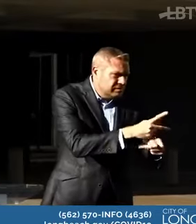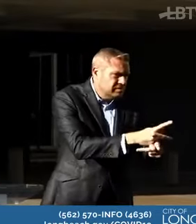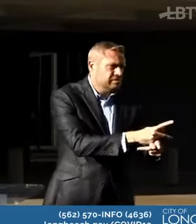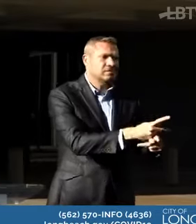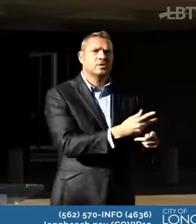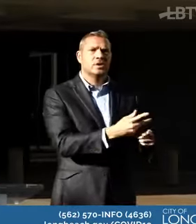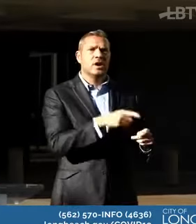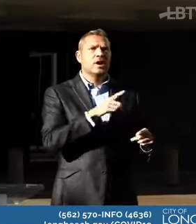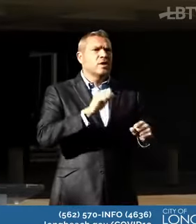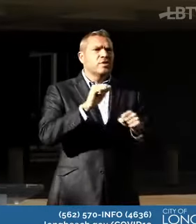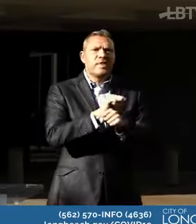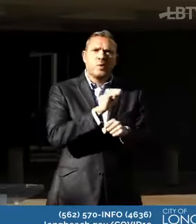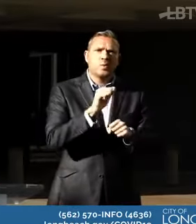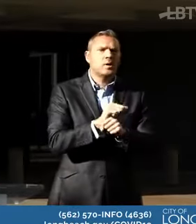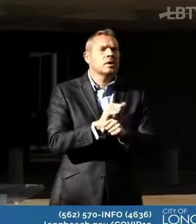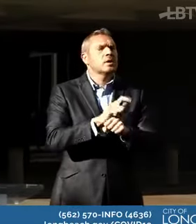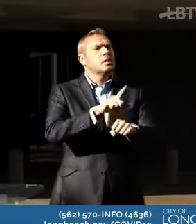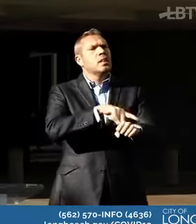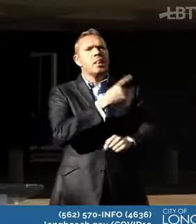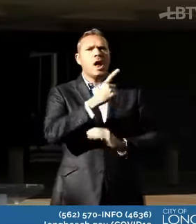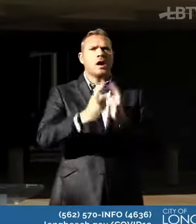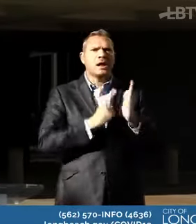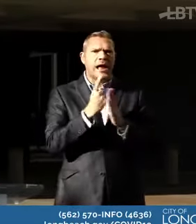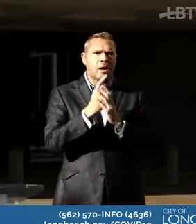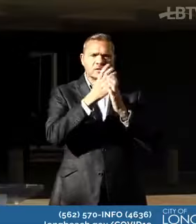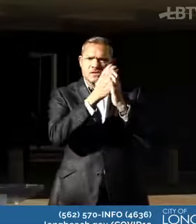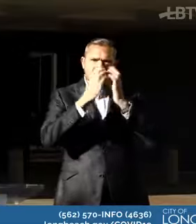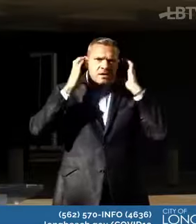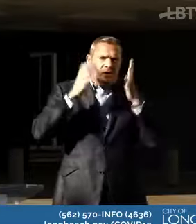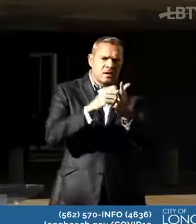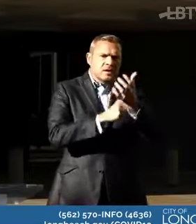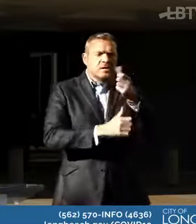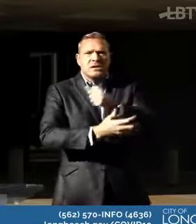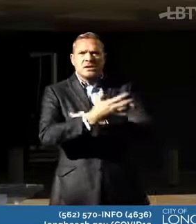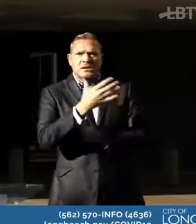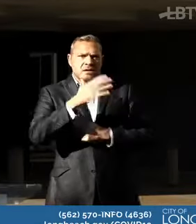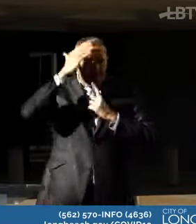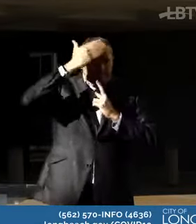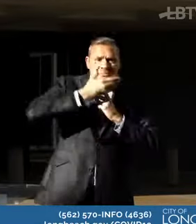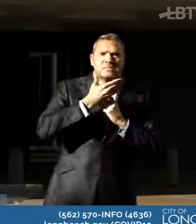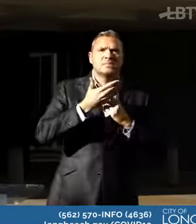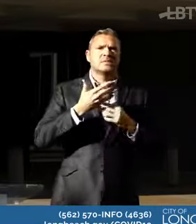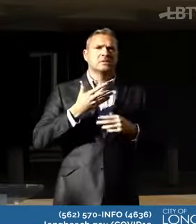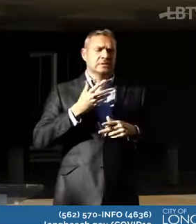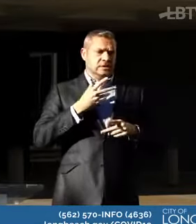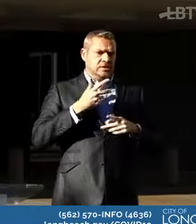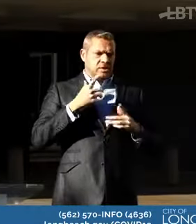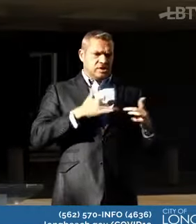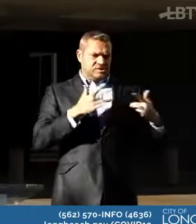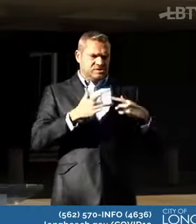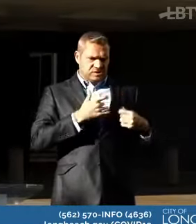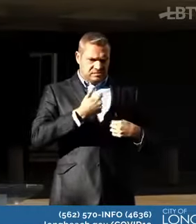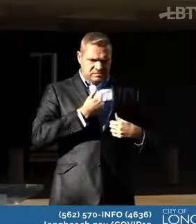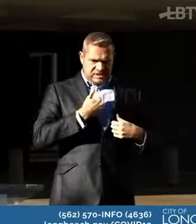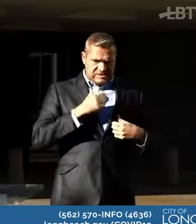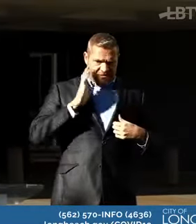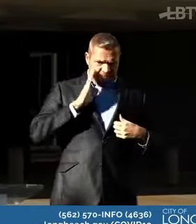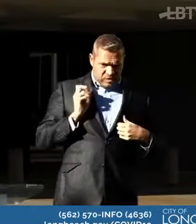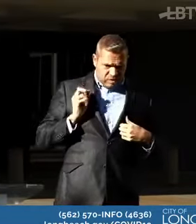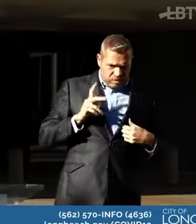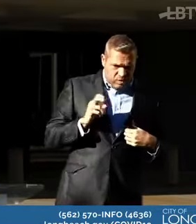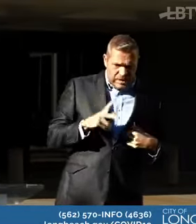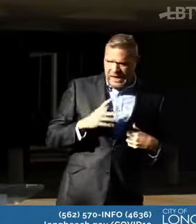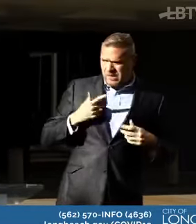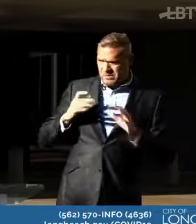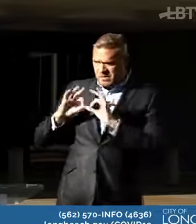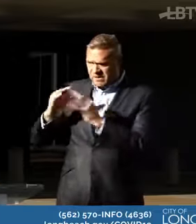layers of personal protective equipment, all while concerned for their own health and for the health of their families. I want to commend them and